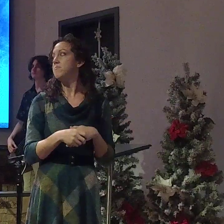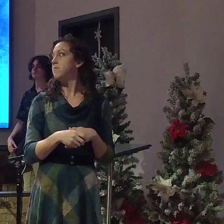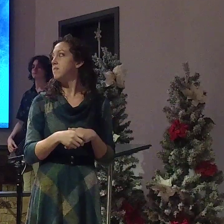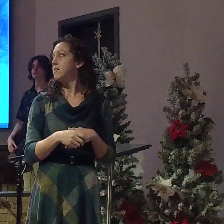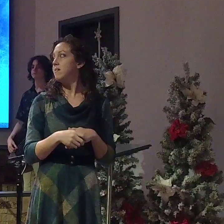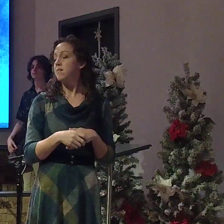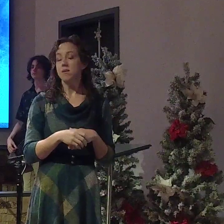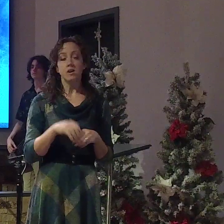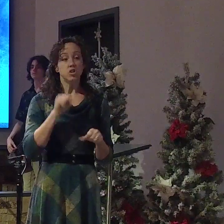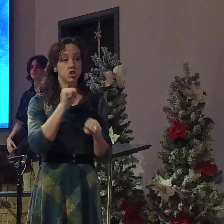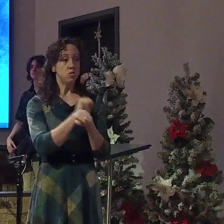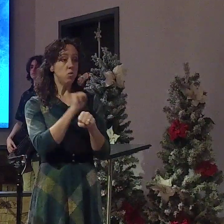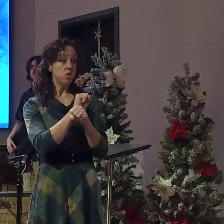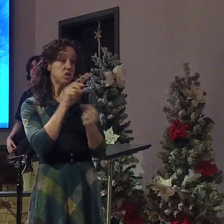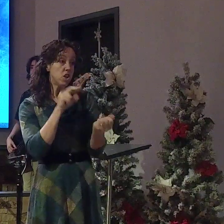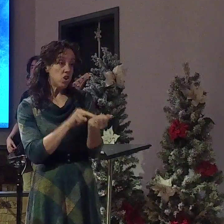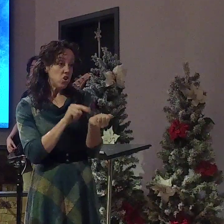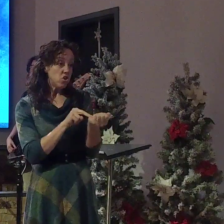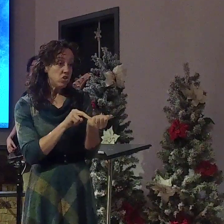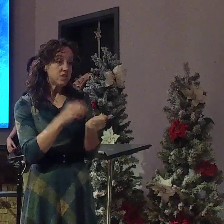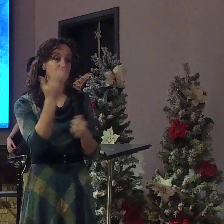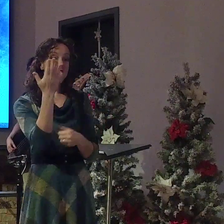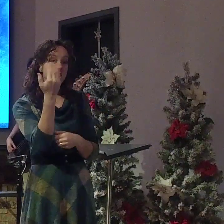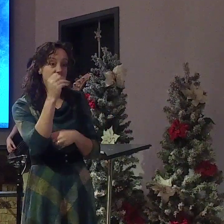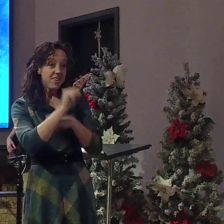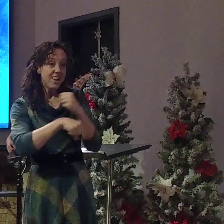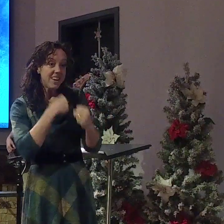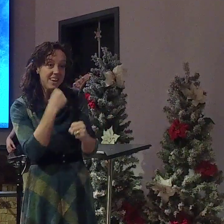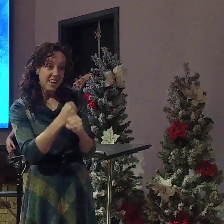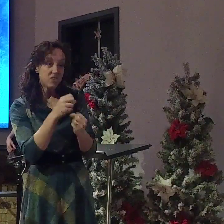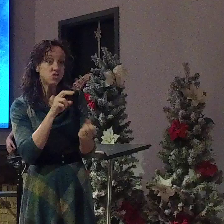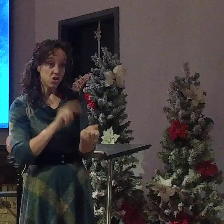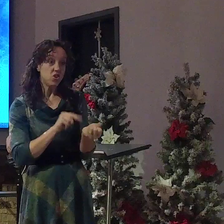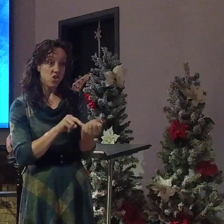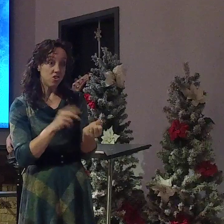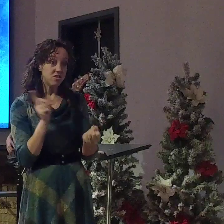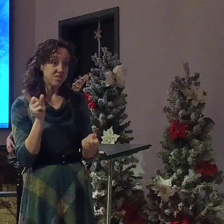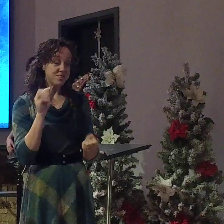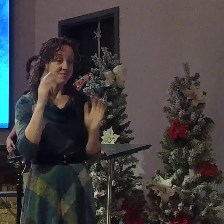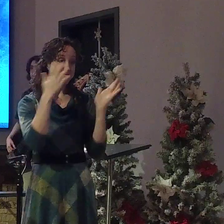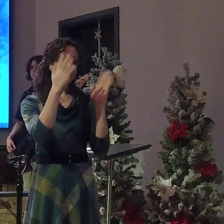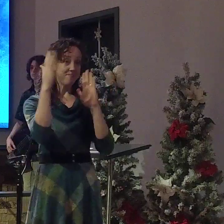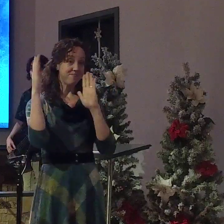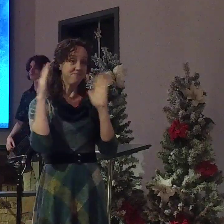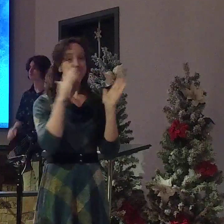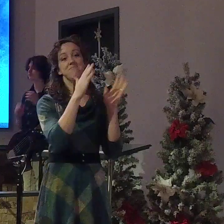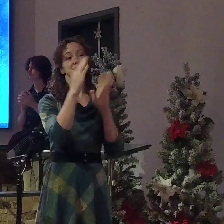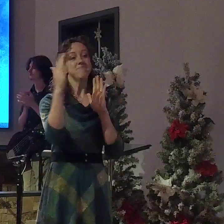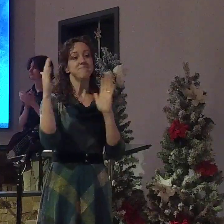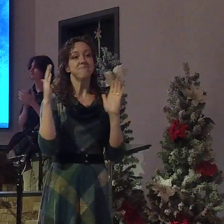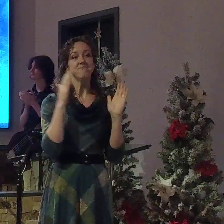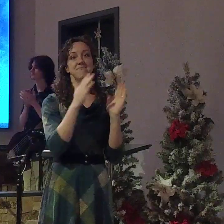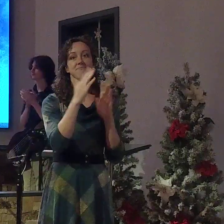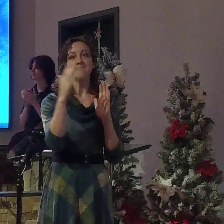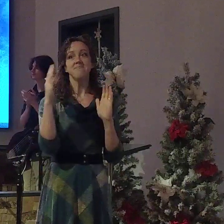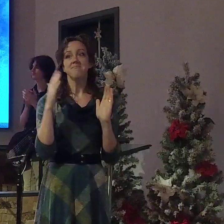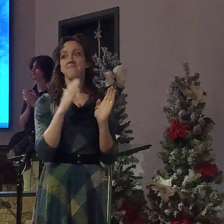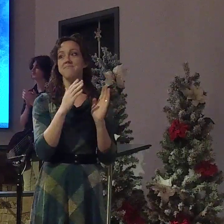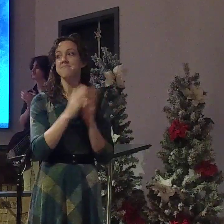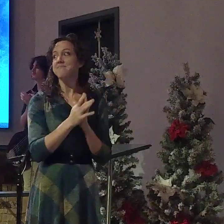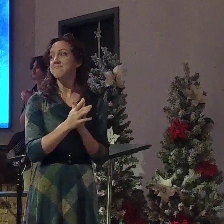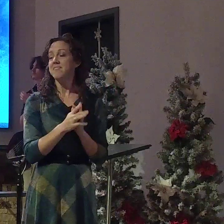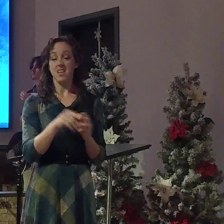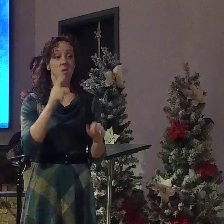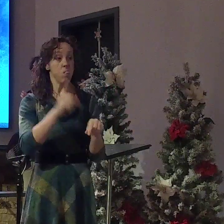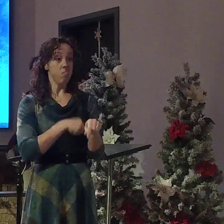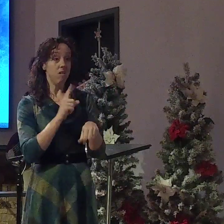well. And so he's been involved in that. He's been serving in Walk Through Bethlehem already. We're just so happy. Church, are you excited to have Matt as part